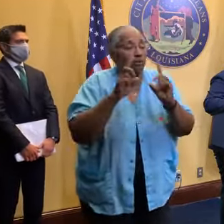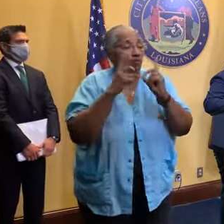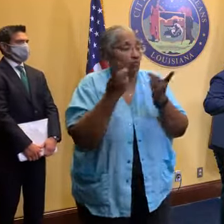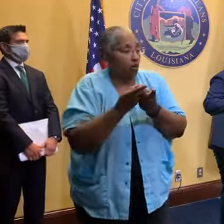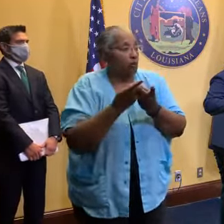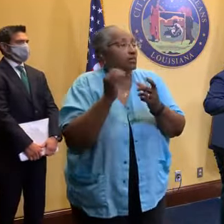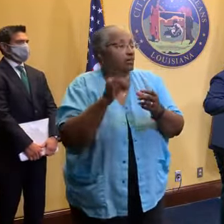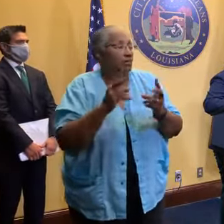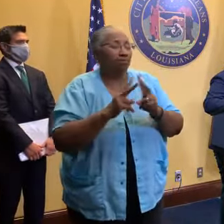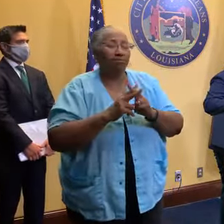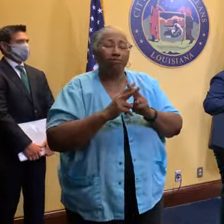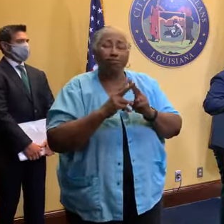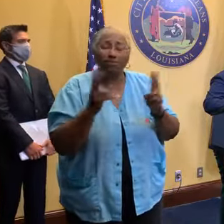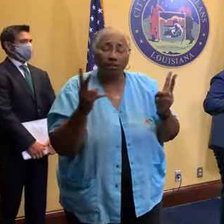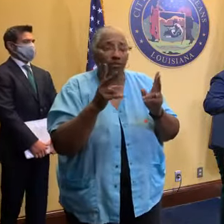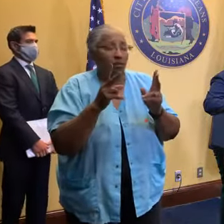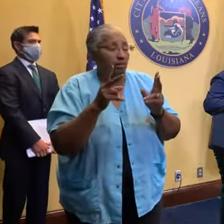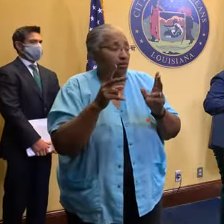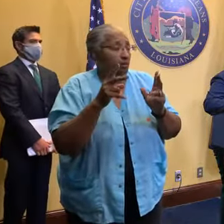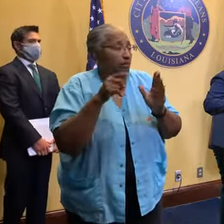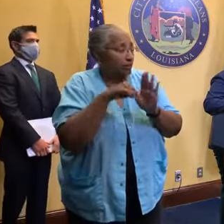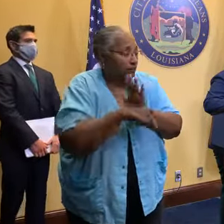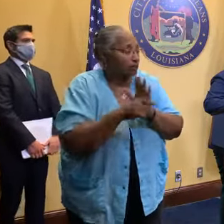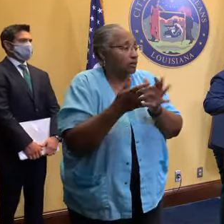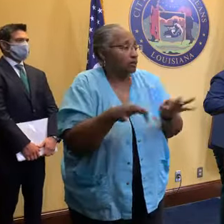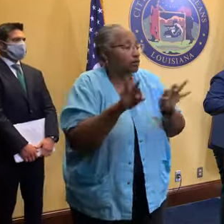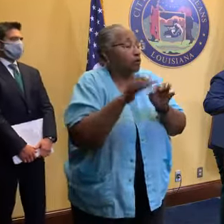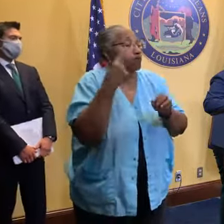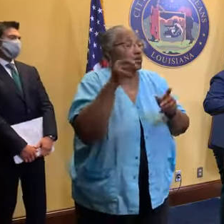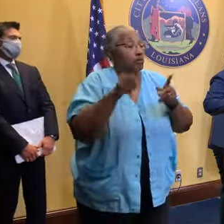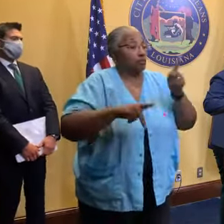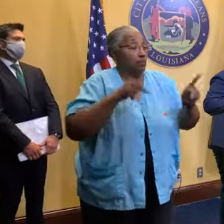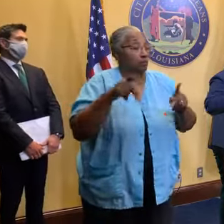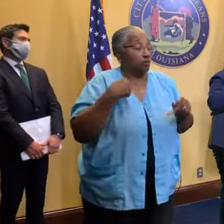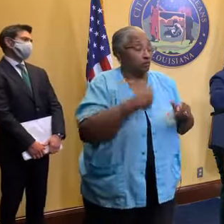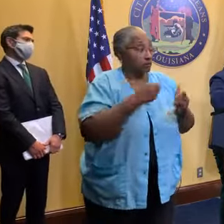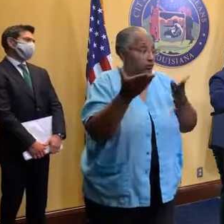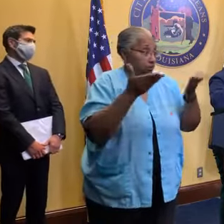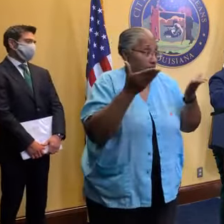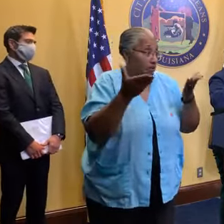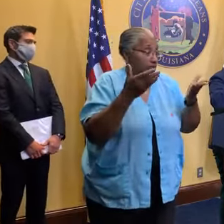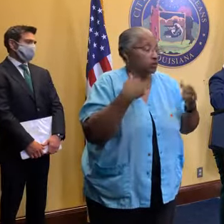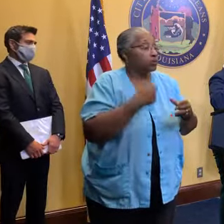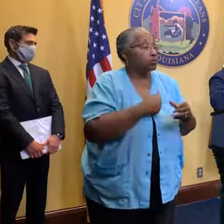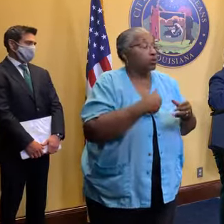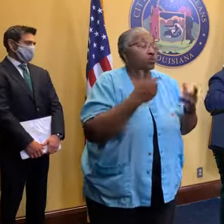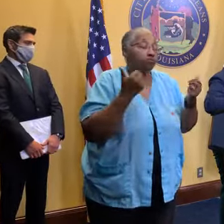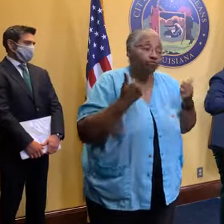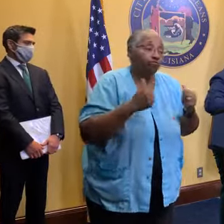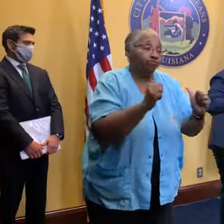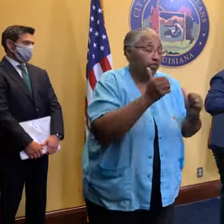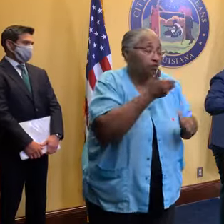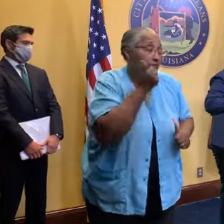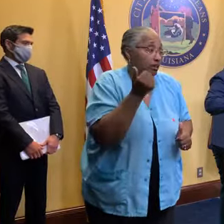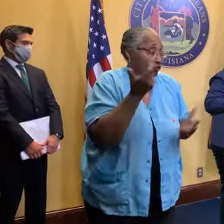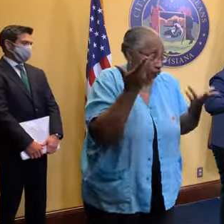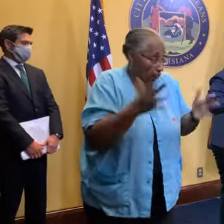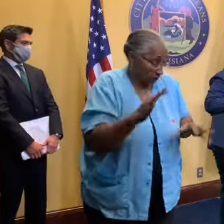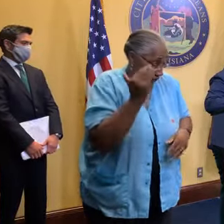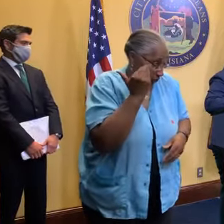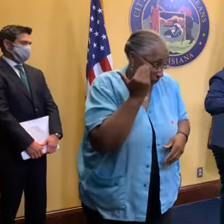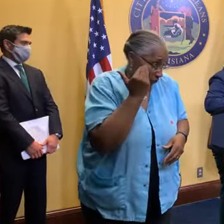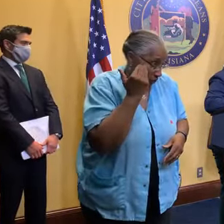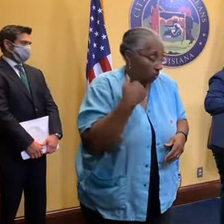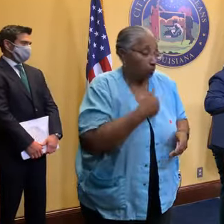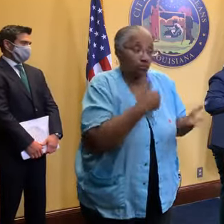critical and important to the people that we do serve. We are taking and making every effort, as you know and as we've